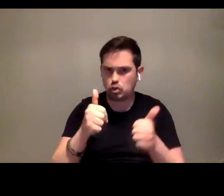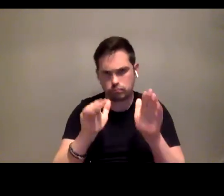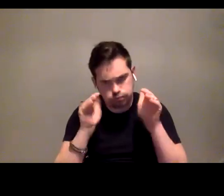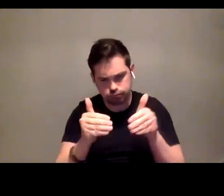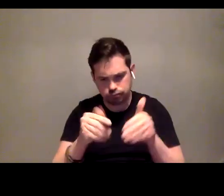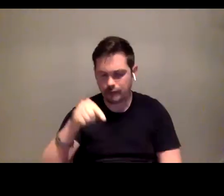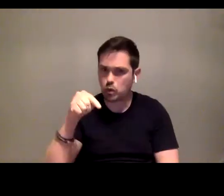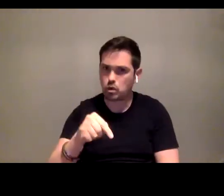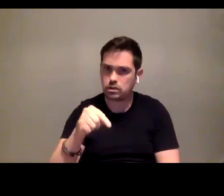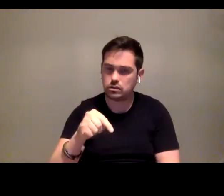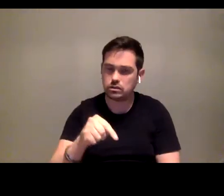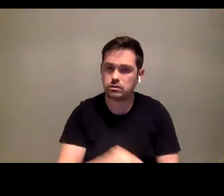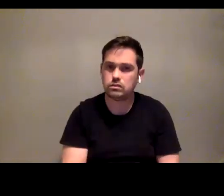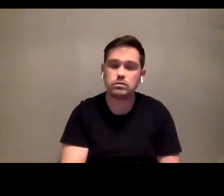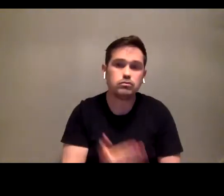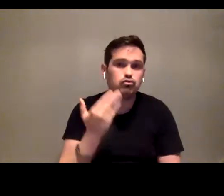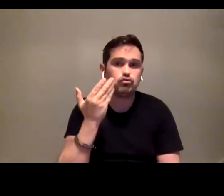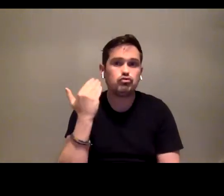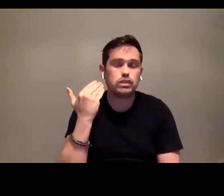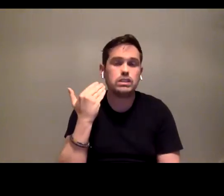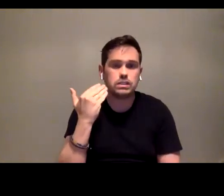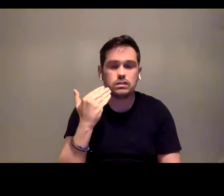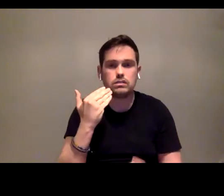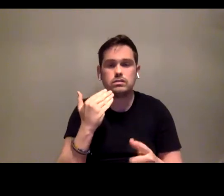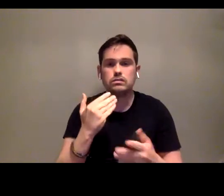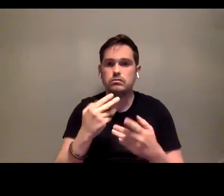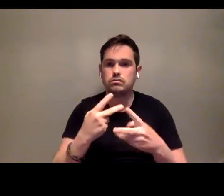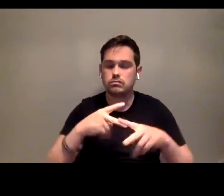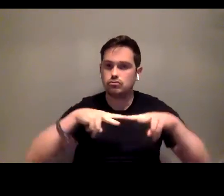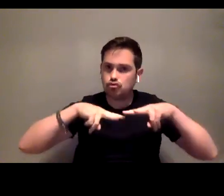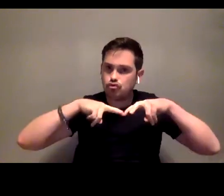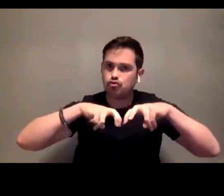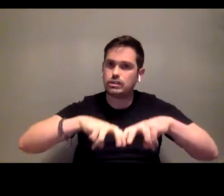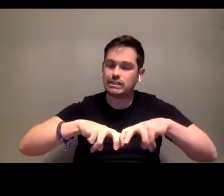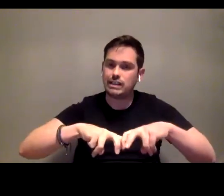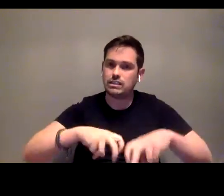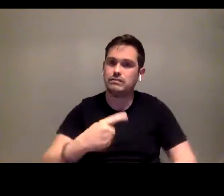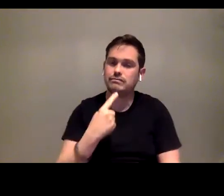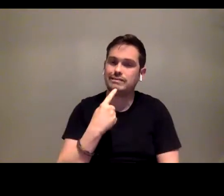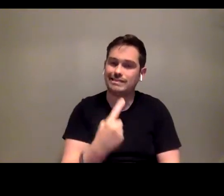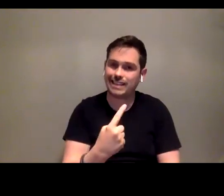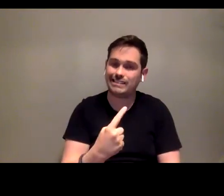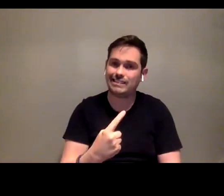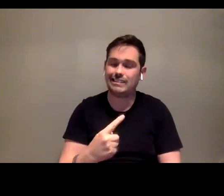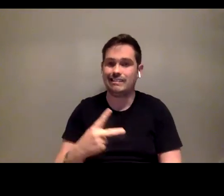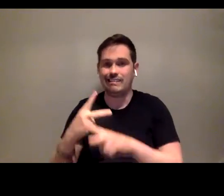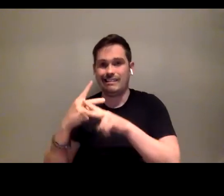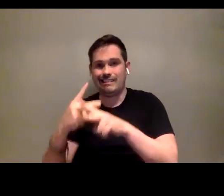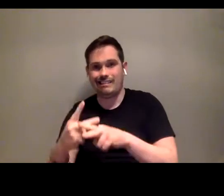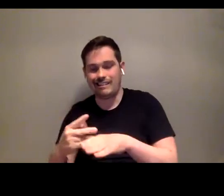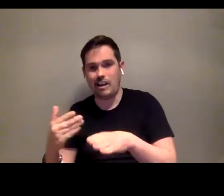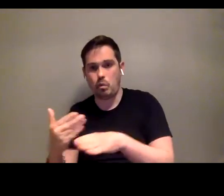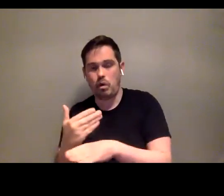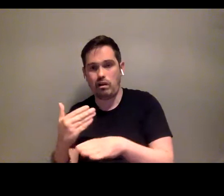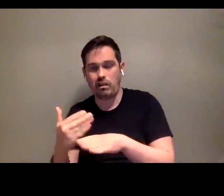Some recent figures from the Women's Budget Group suggested that pound for pound, investment in care work produces 2.7